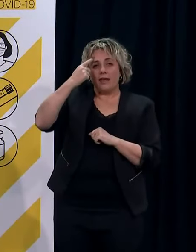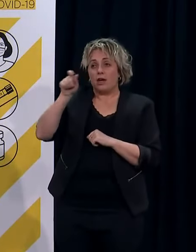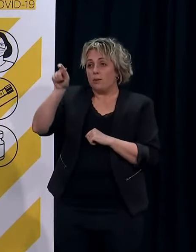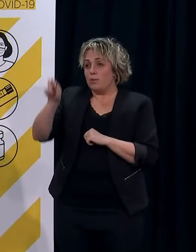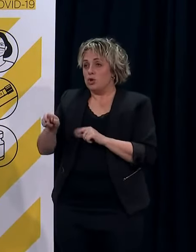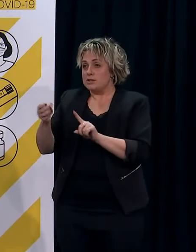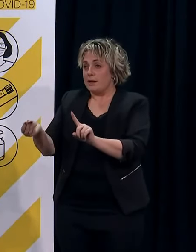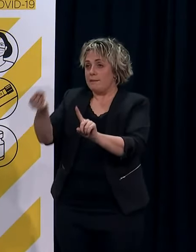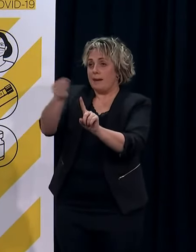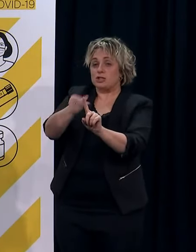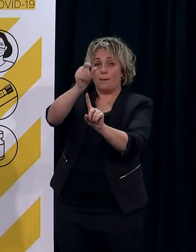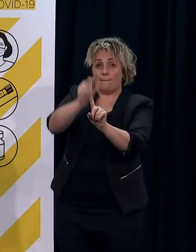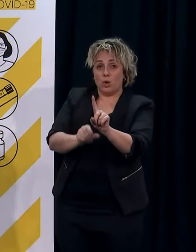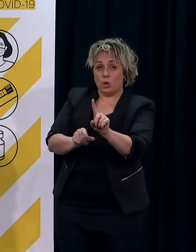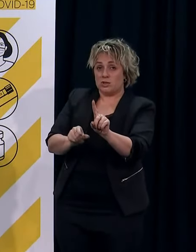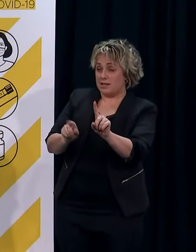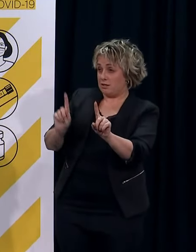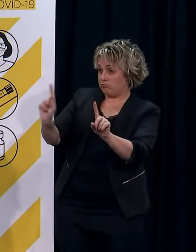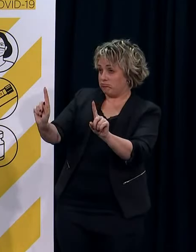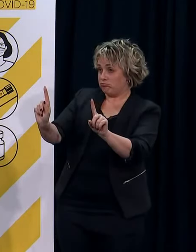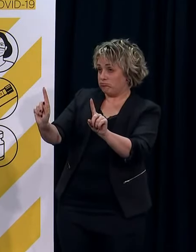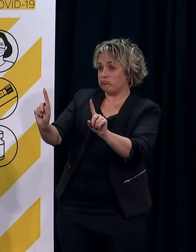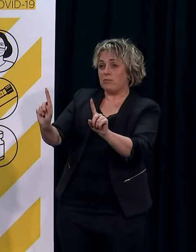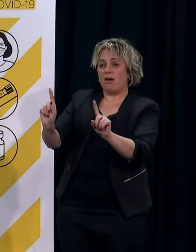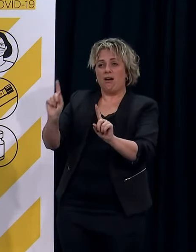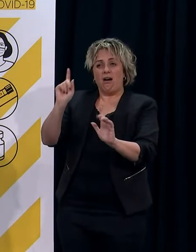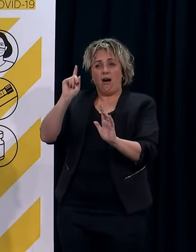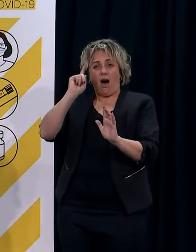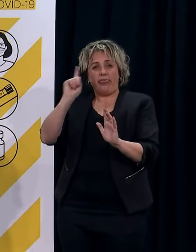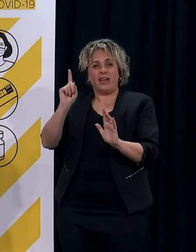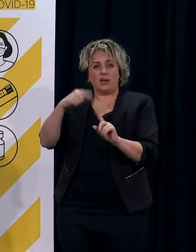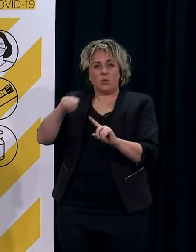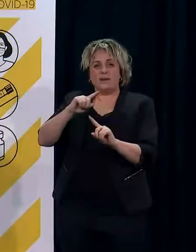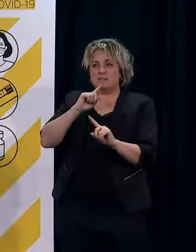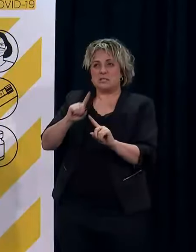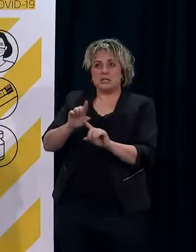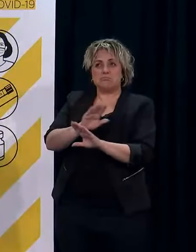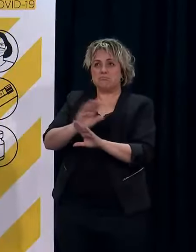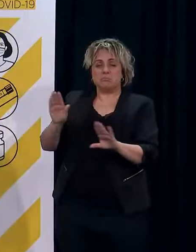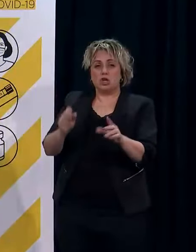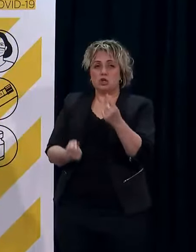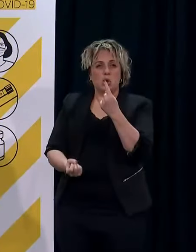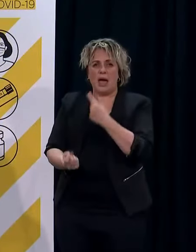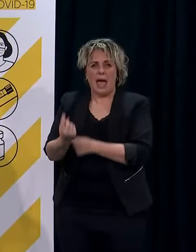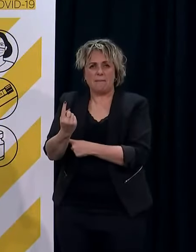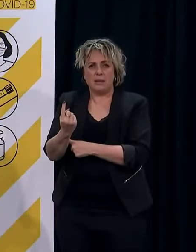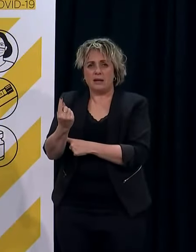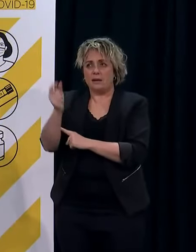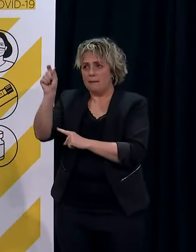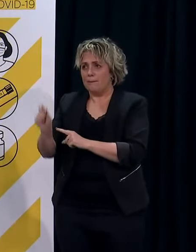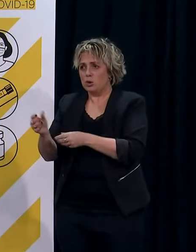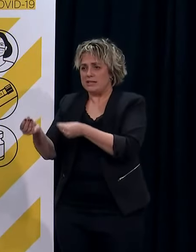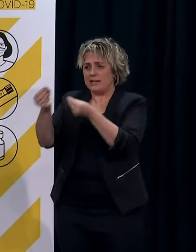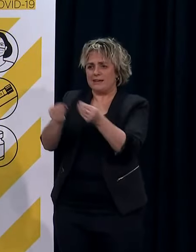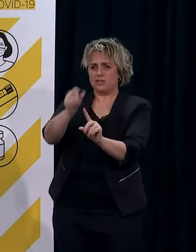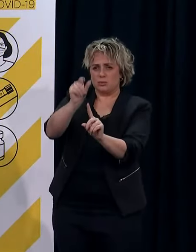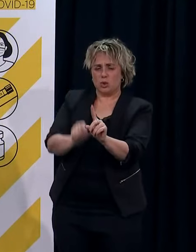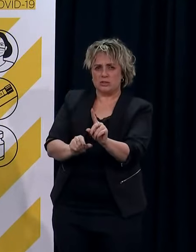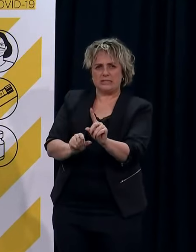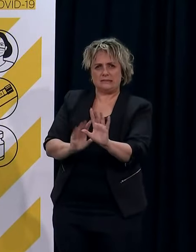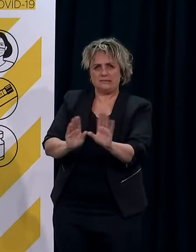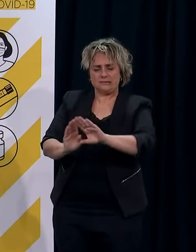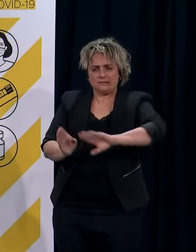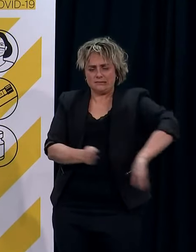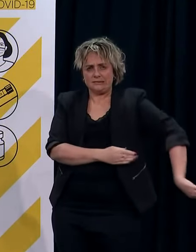people-to-people contact, I think it would be fair to say that we've ruled most if not all of that out. So now we're left with